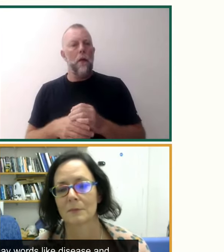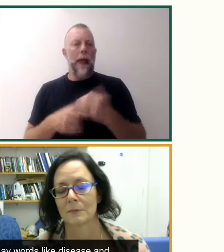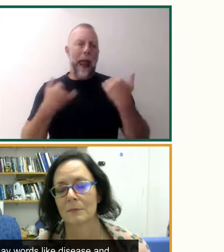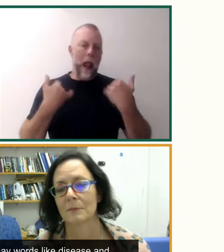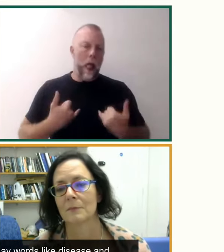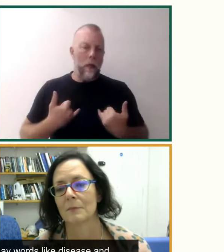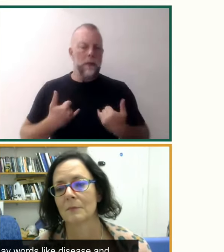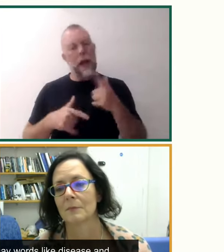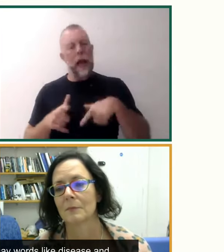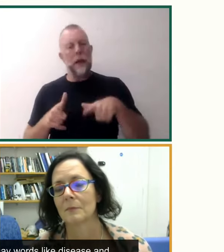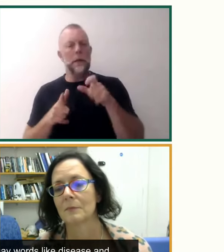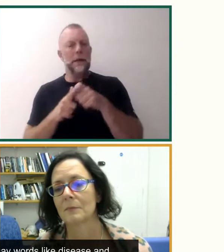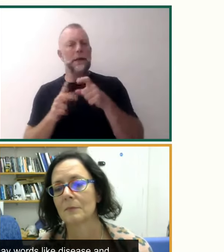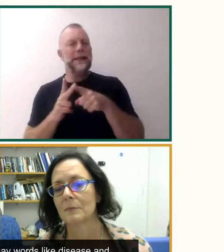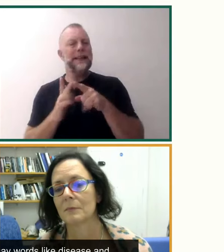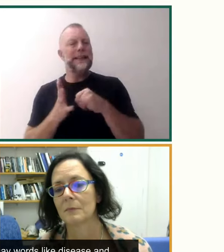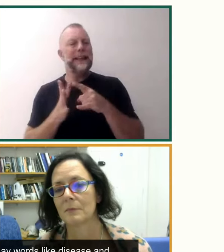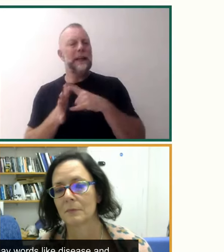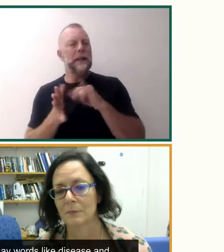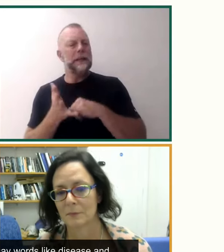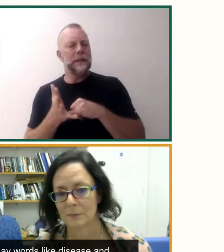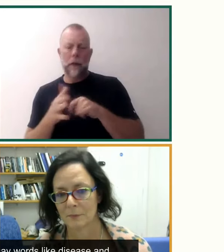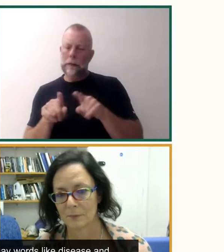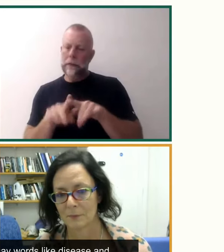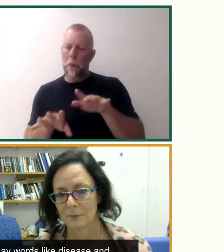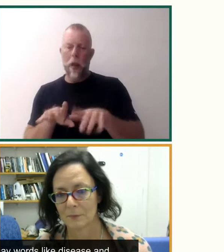even. But you talk about